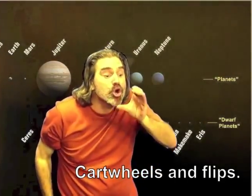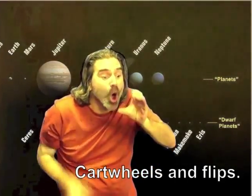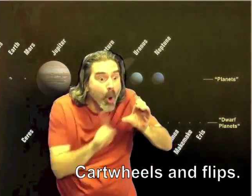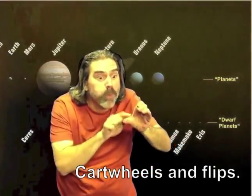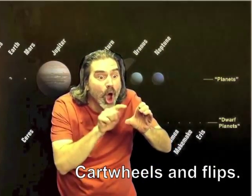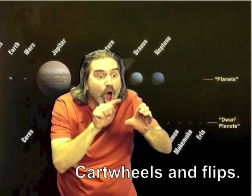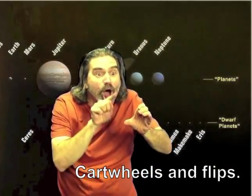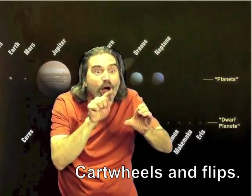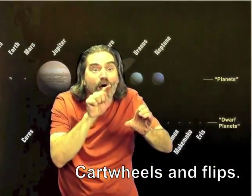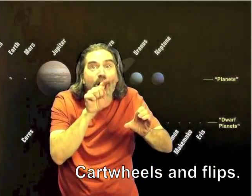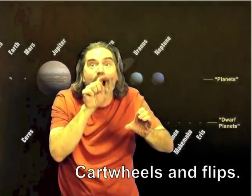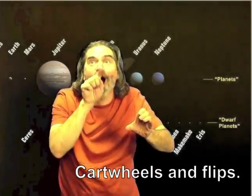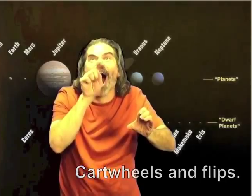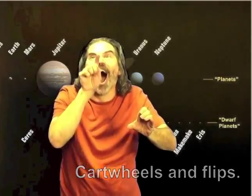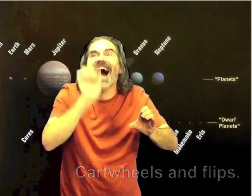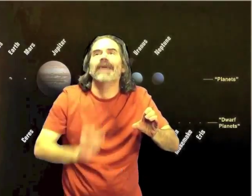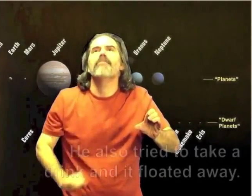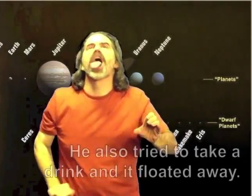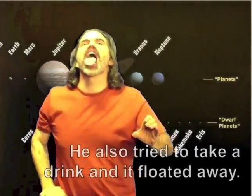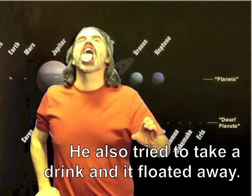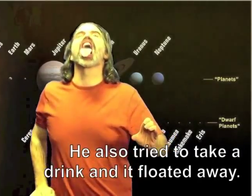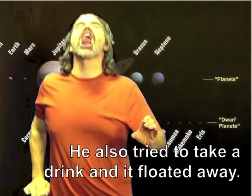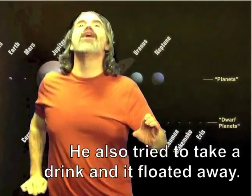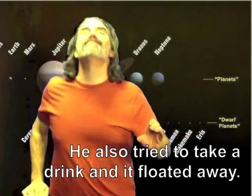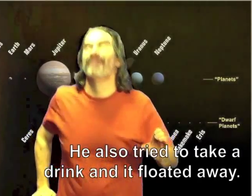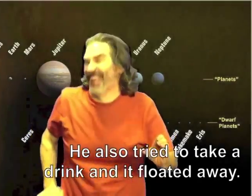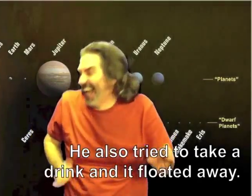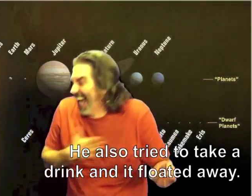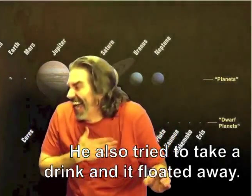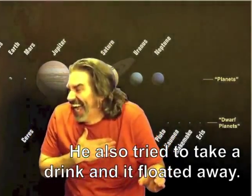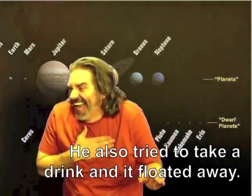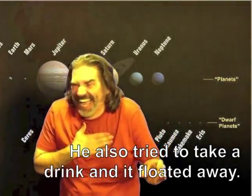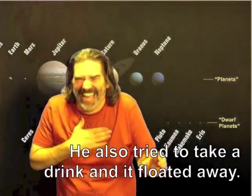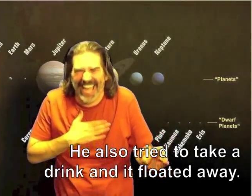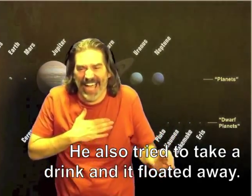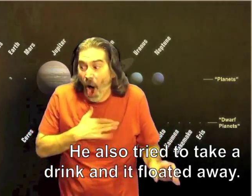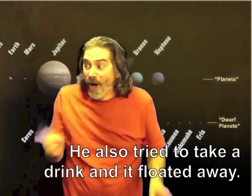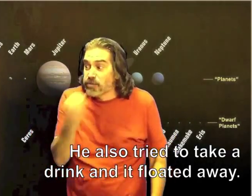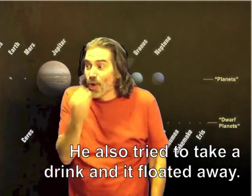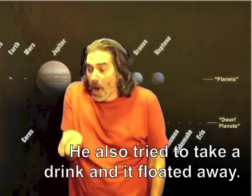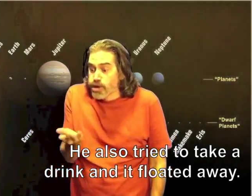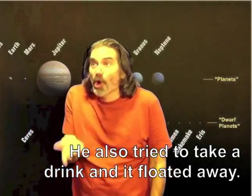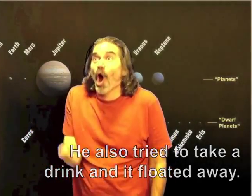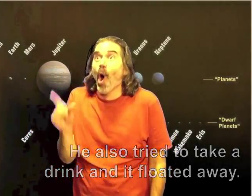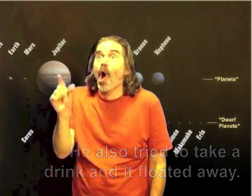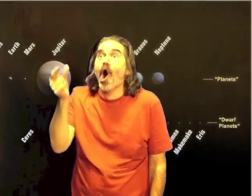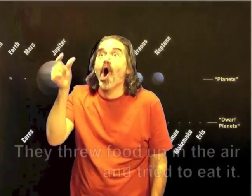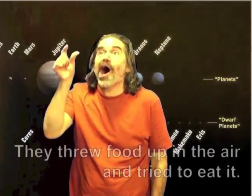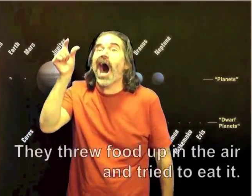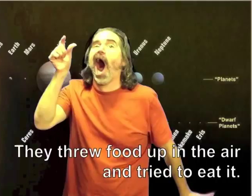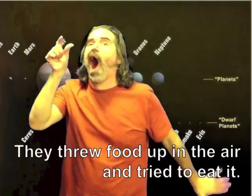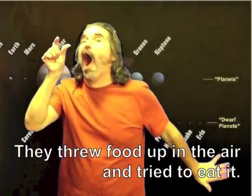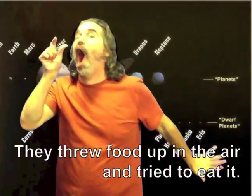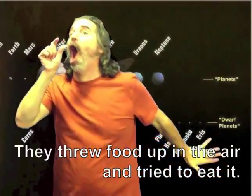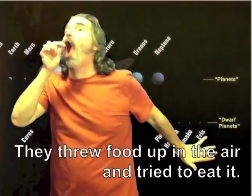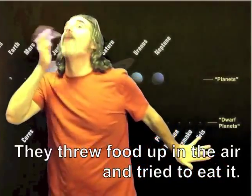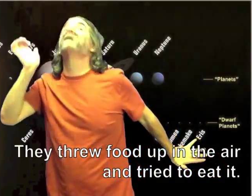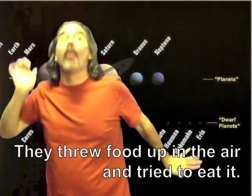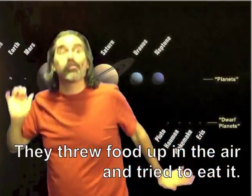And his dad tried to take a drink and it floated away. Then they started to throw popcorn and